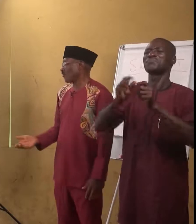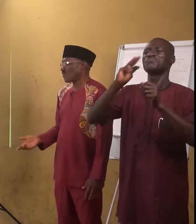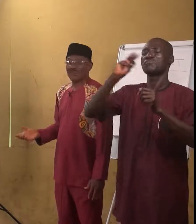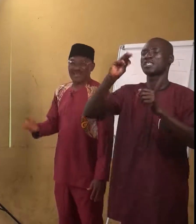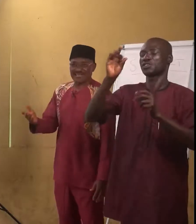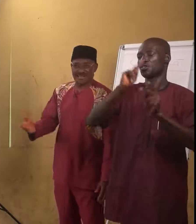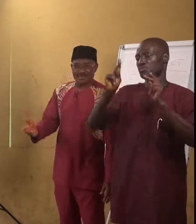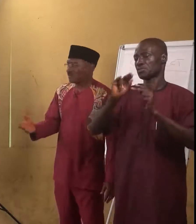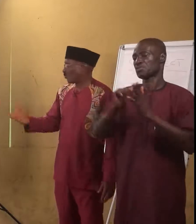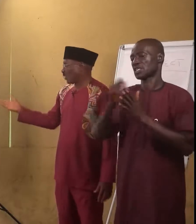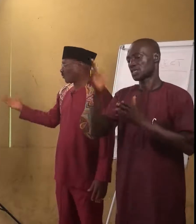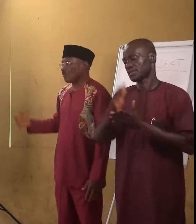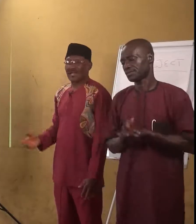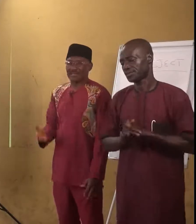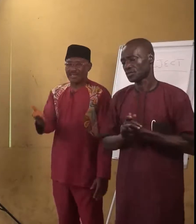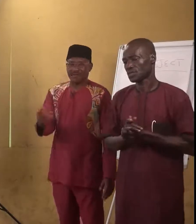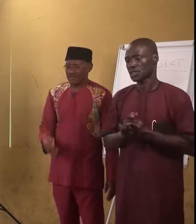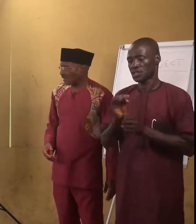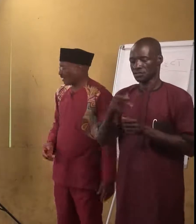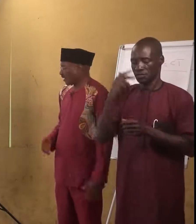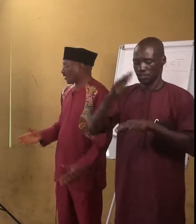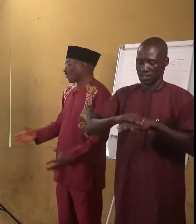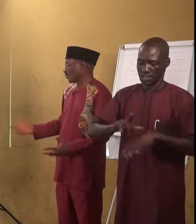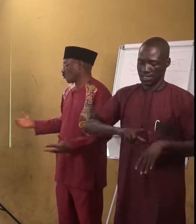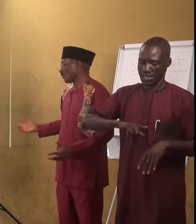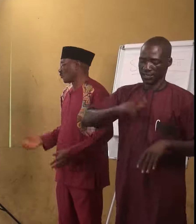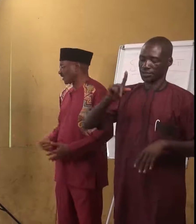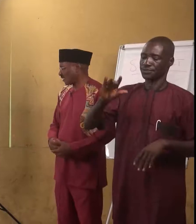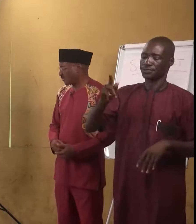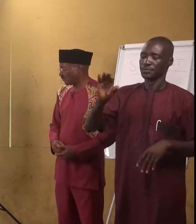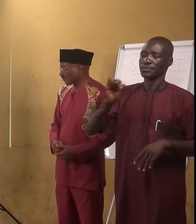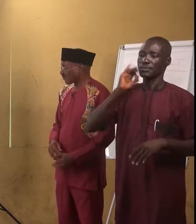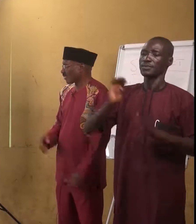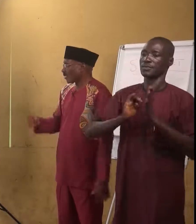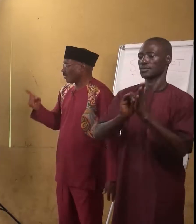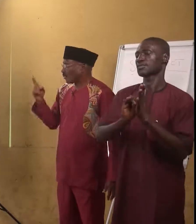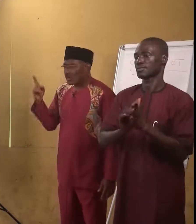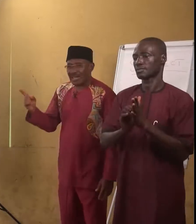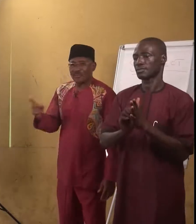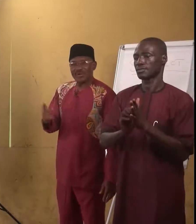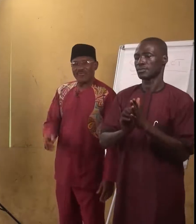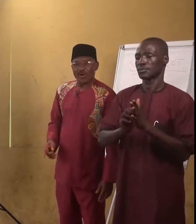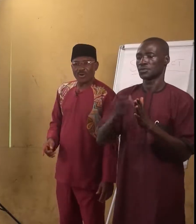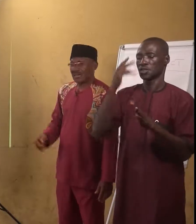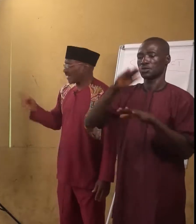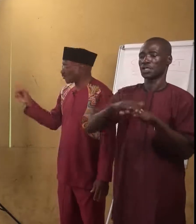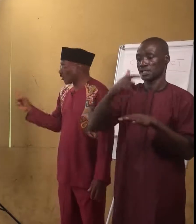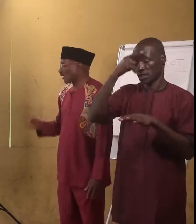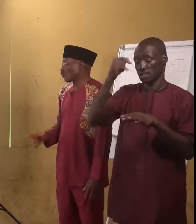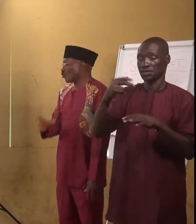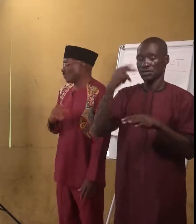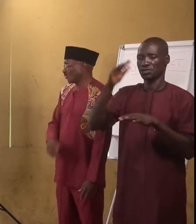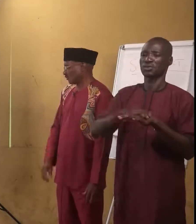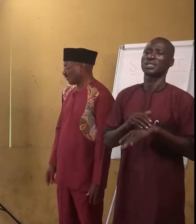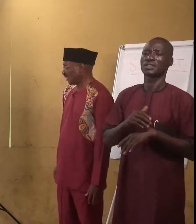people. For example, when you look at Lagos, Lagos is one good example. Look at number 4. Let's look